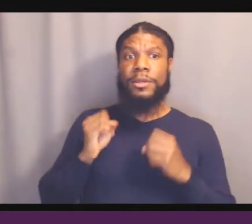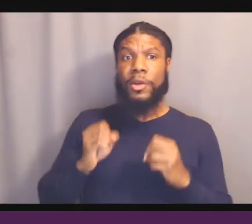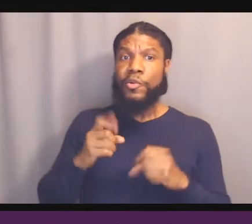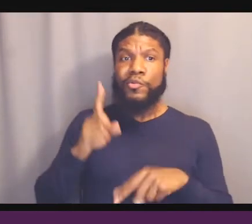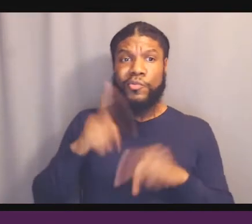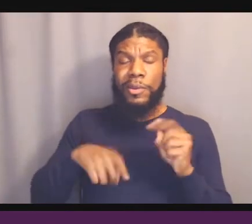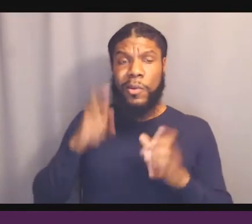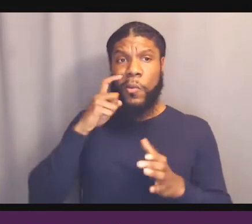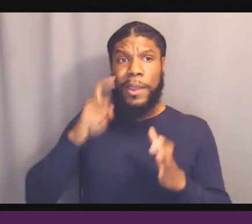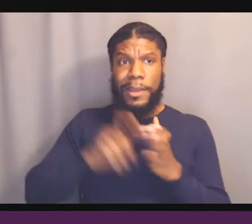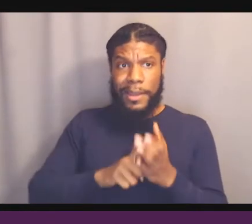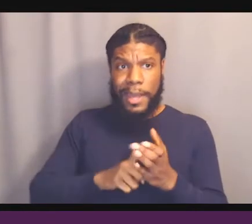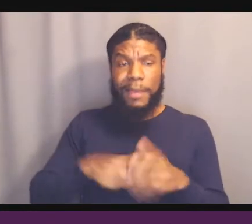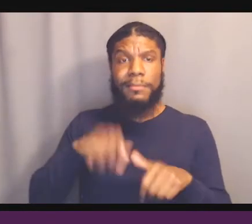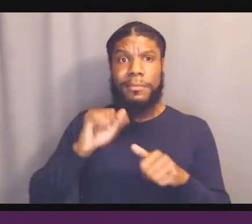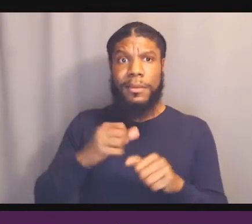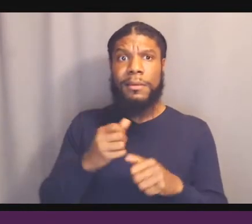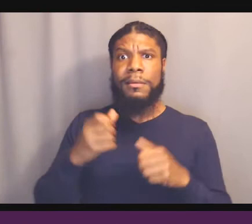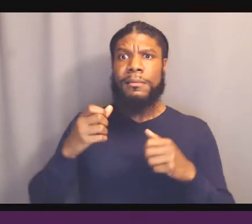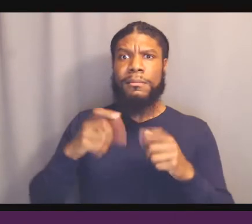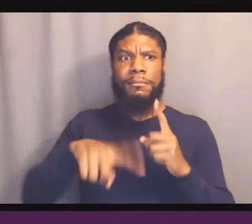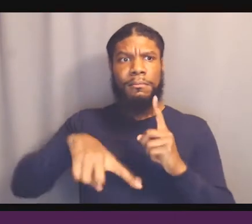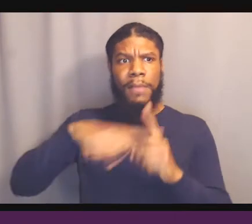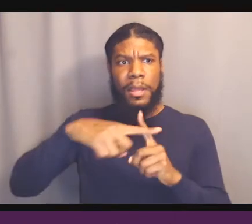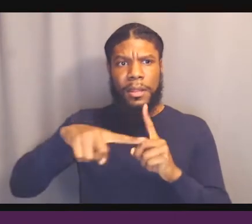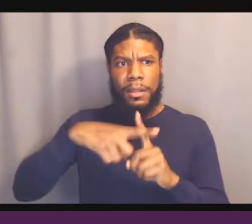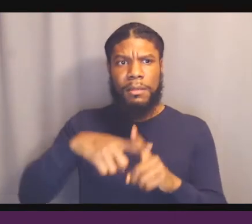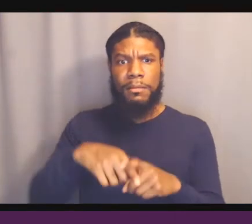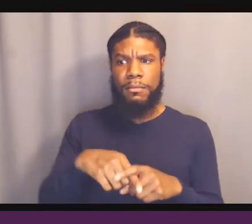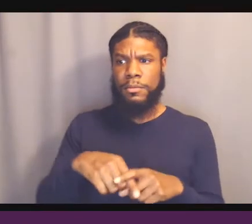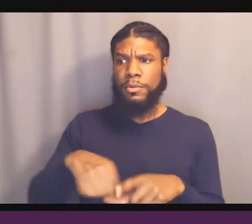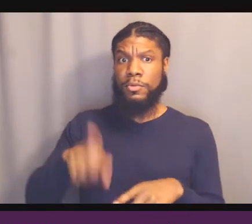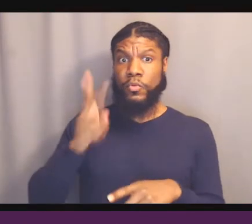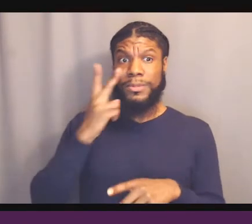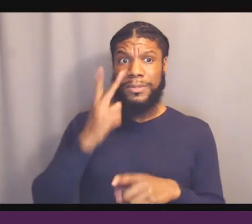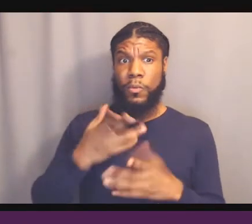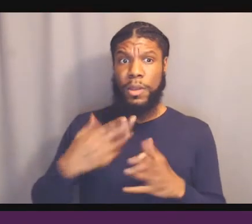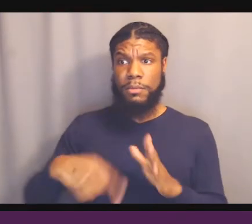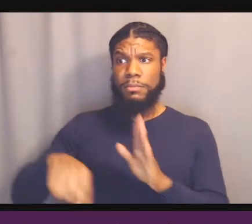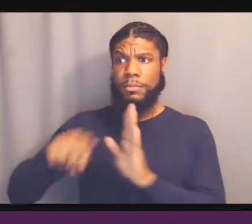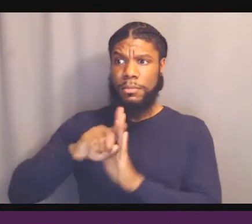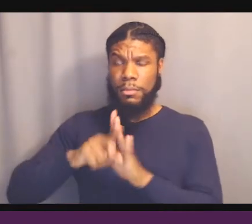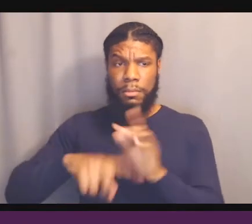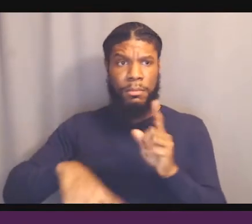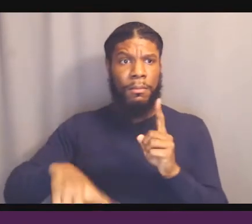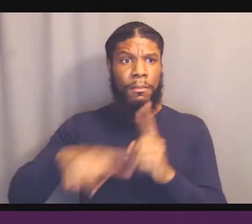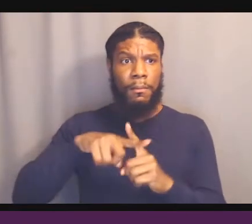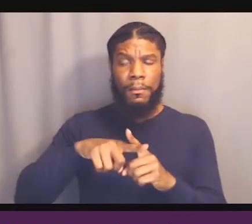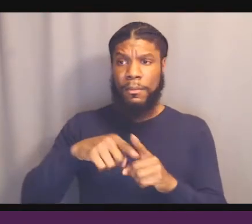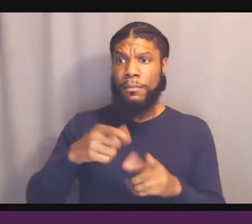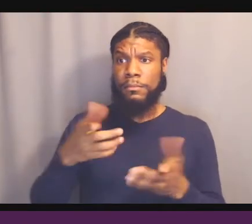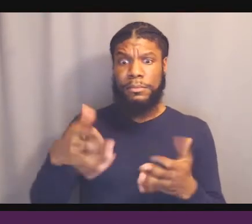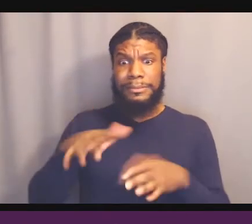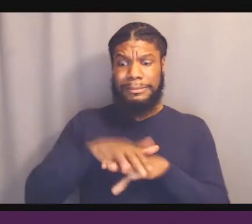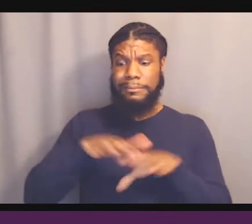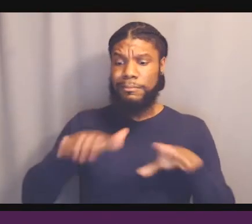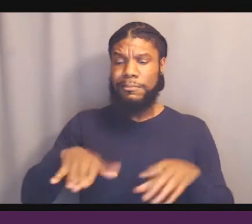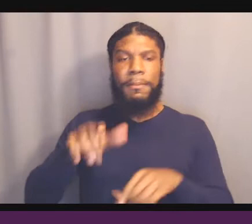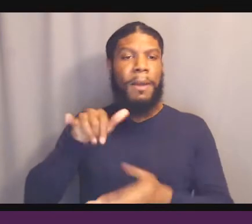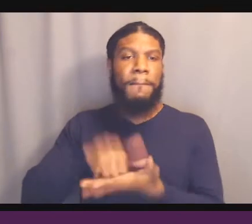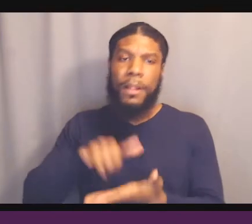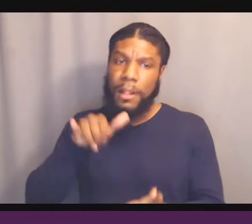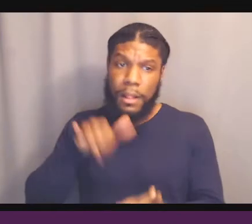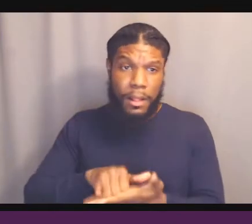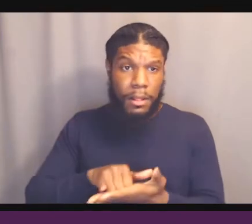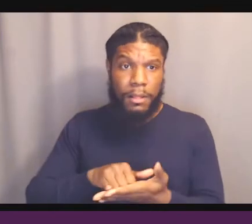So that's why, right? We as the church can't just talk about how change is going to come, because people around us have